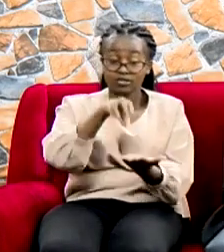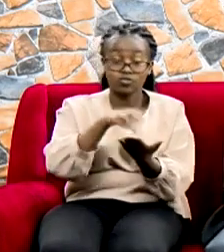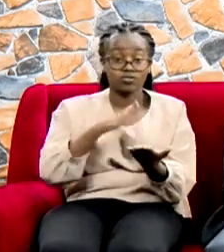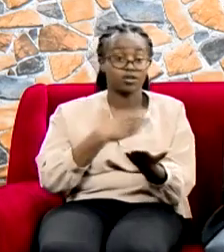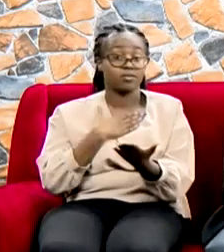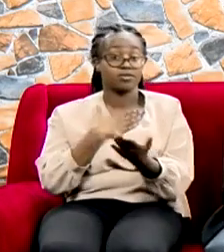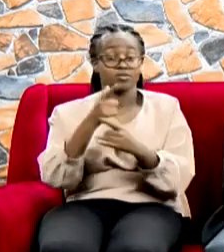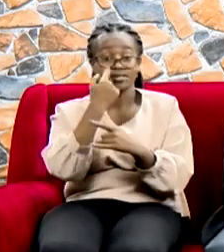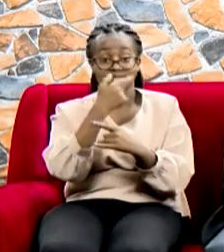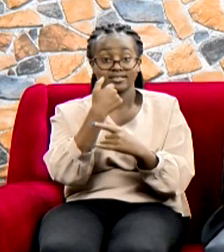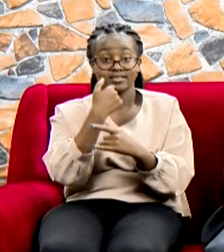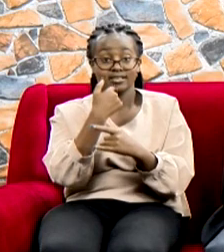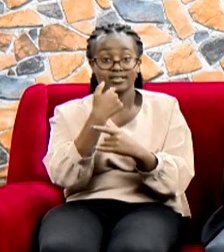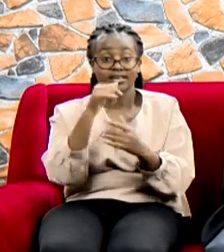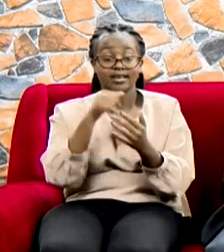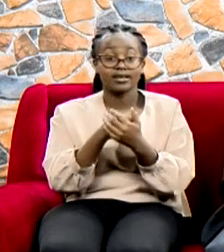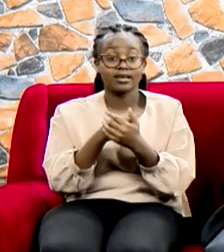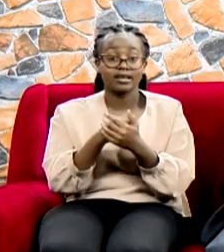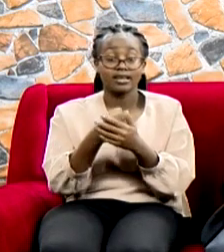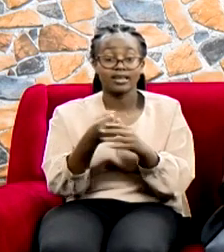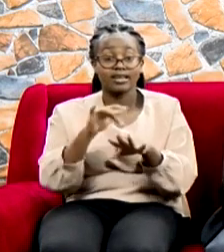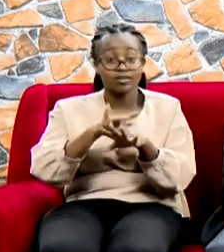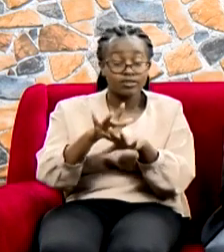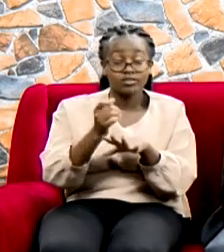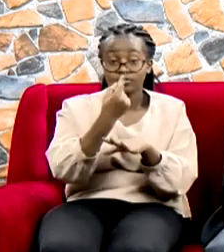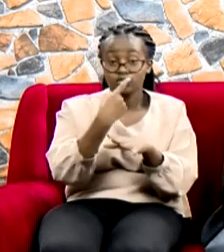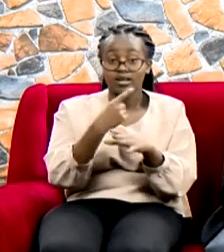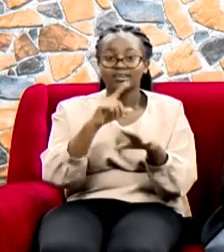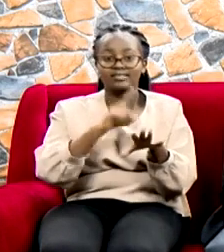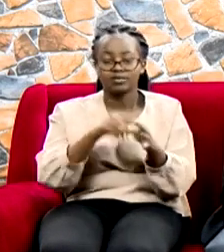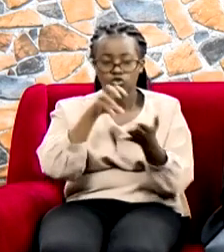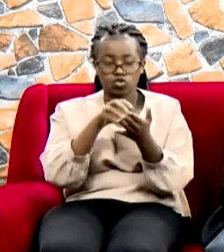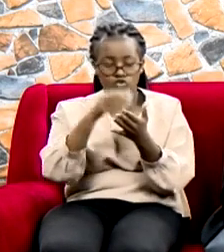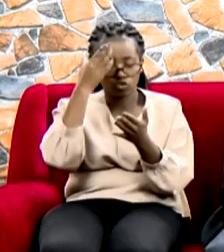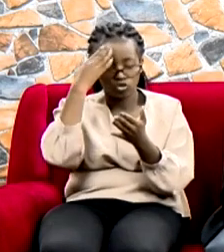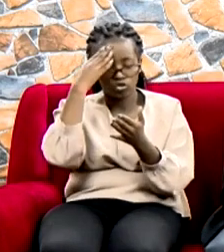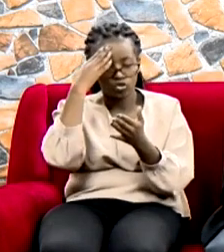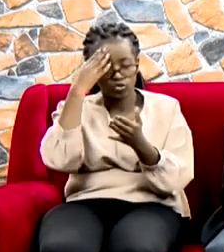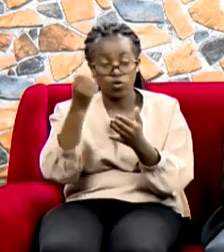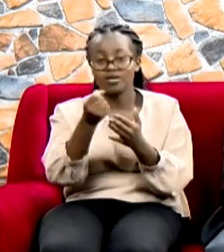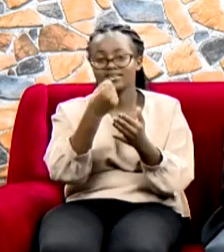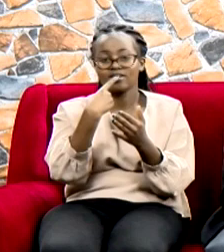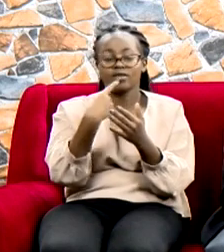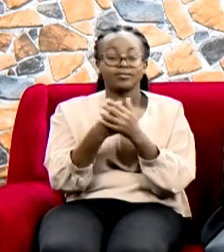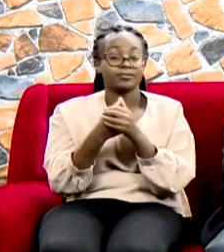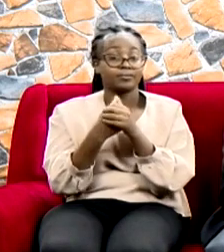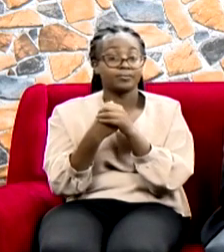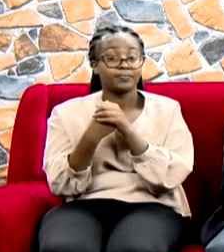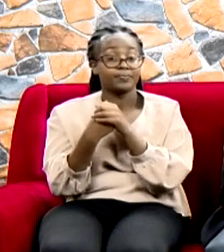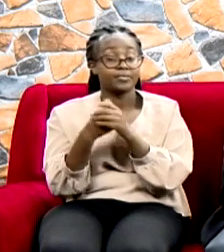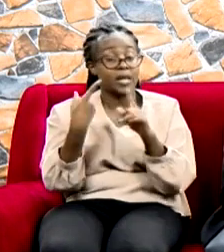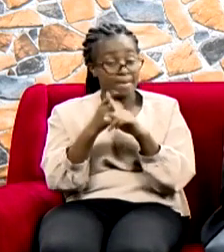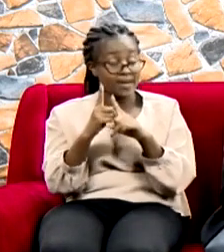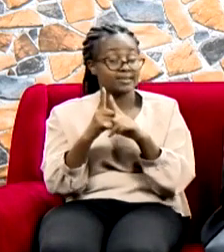we say interventions done from the time the condition is discovered or is diagnosed or identified.